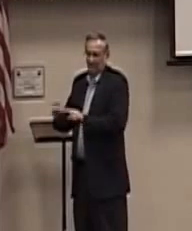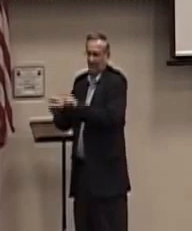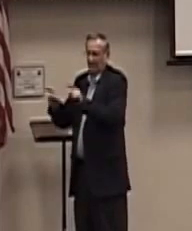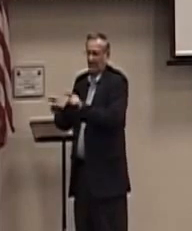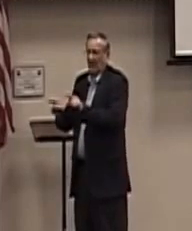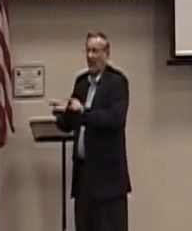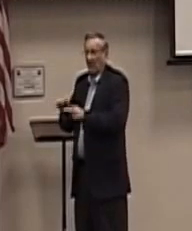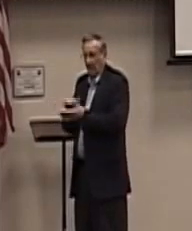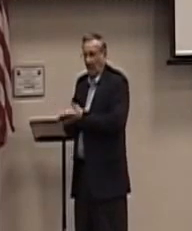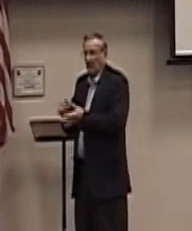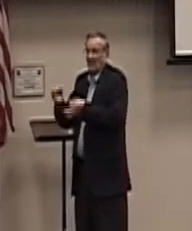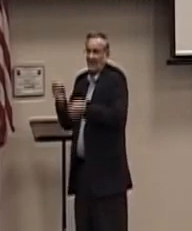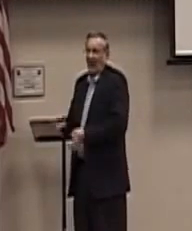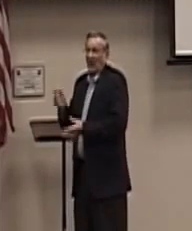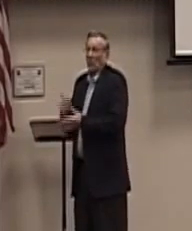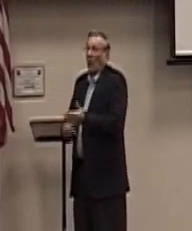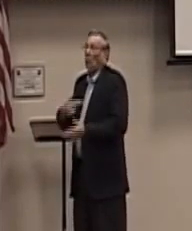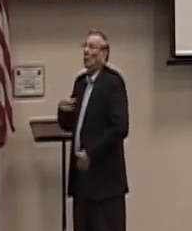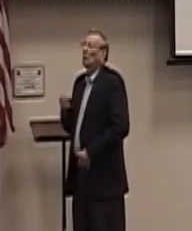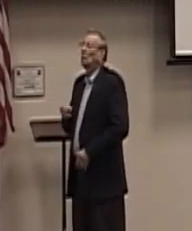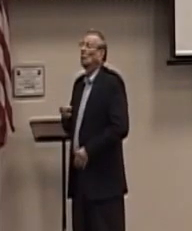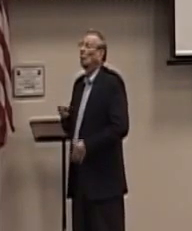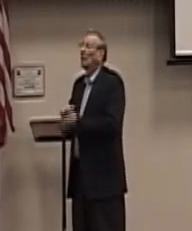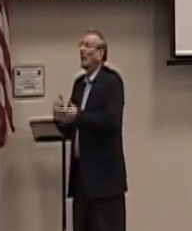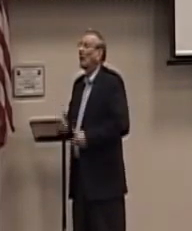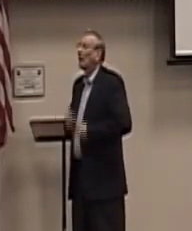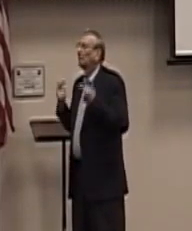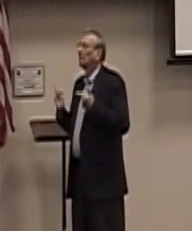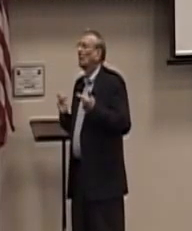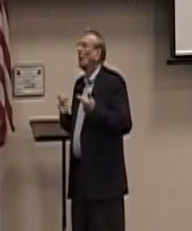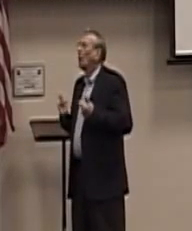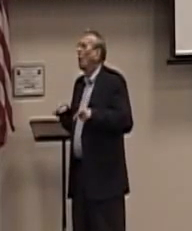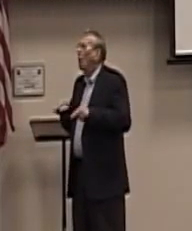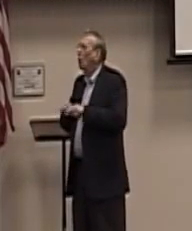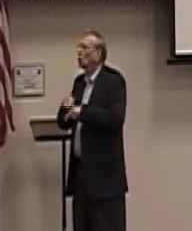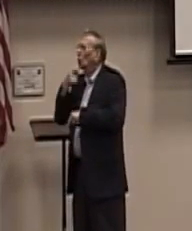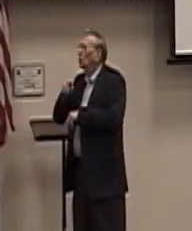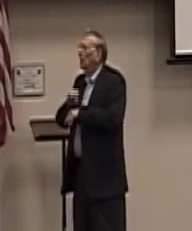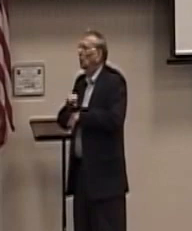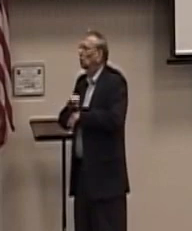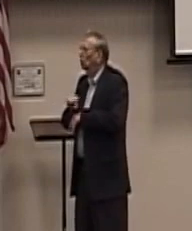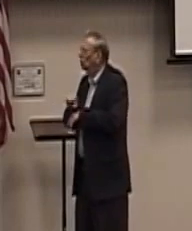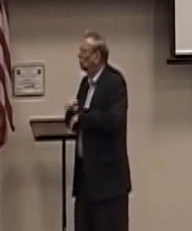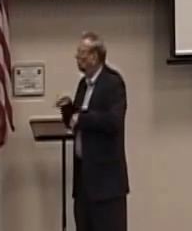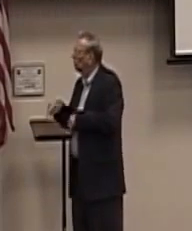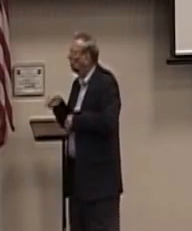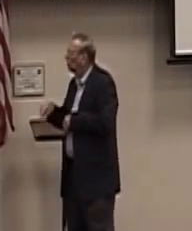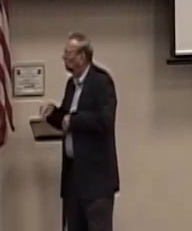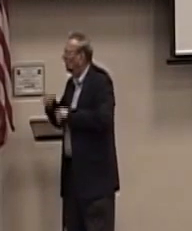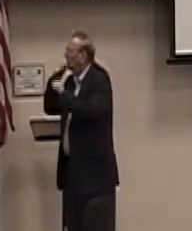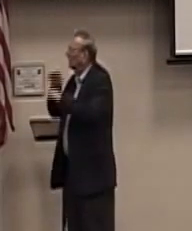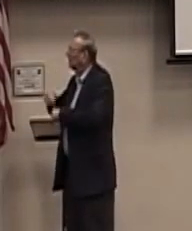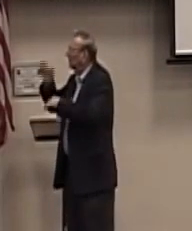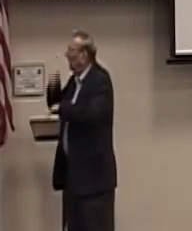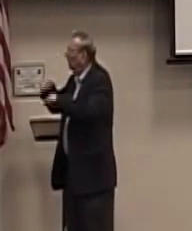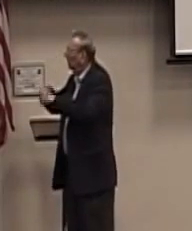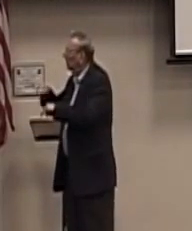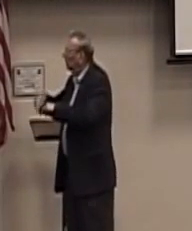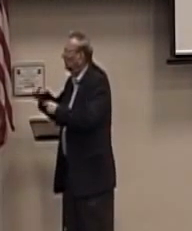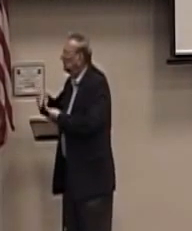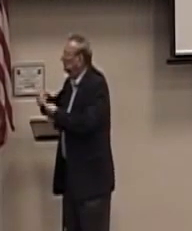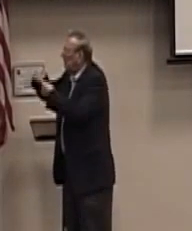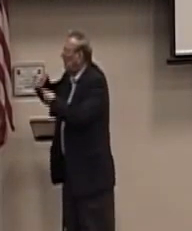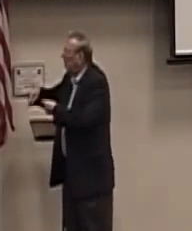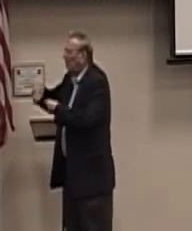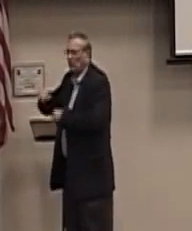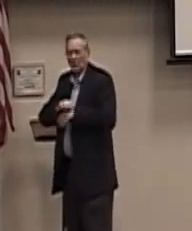do mission work. But I think that's also true for churches. Churches have these blessings from God that make them unique and